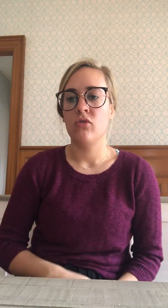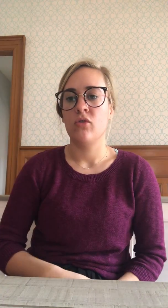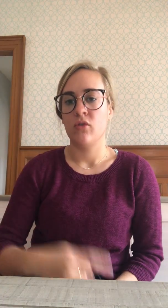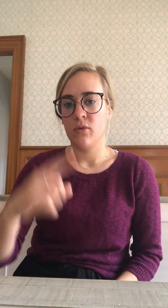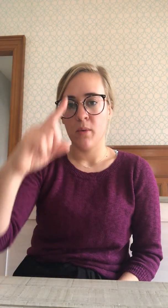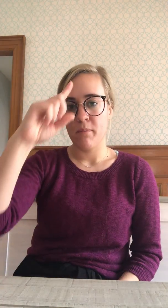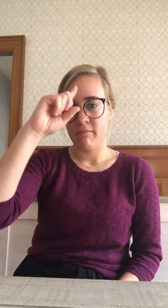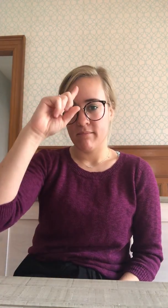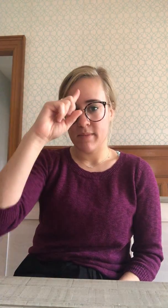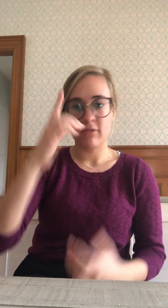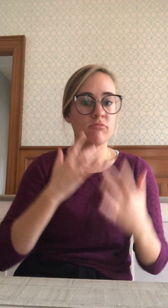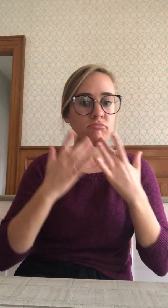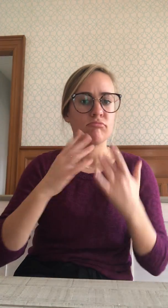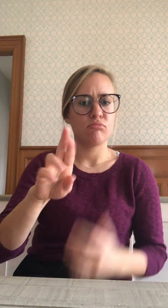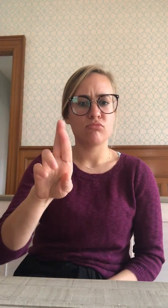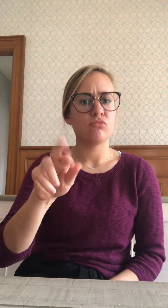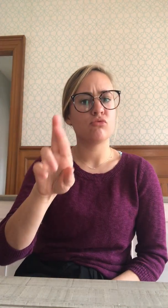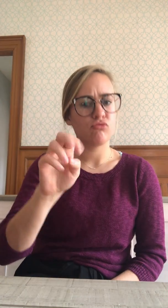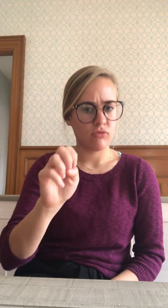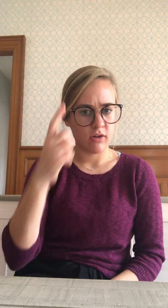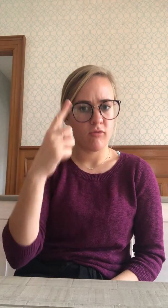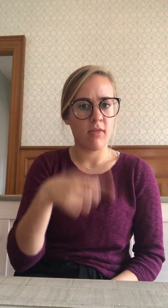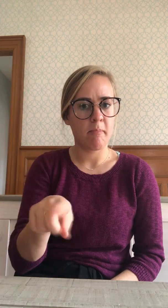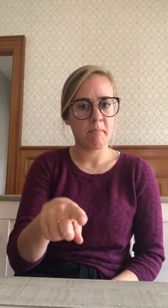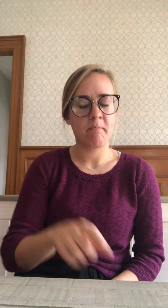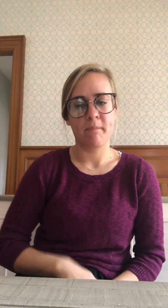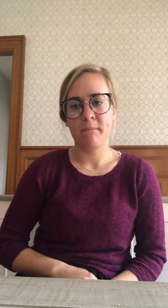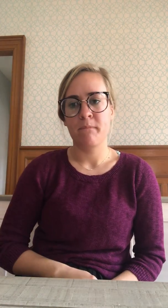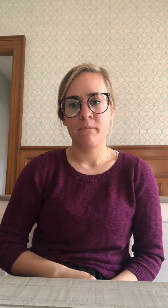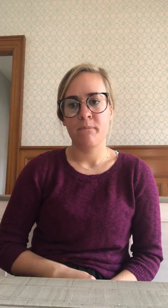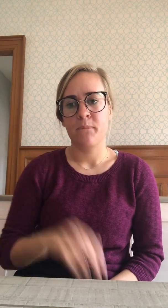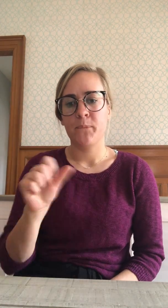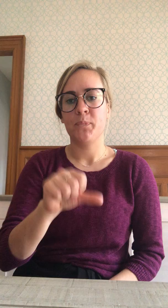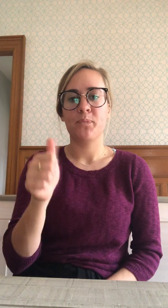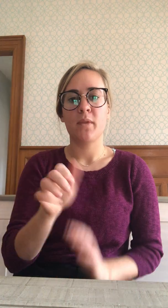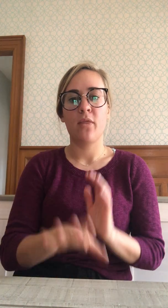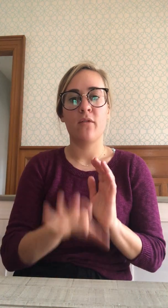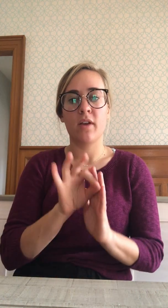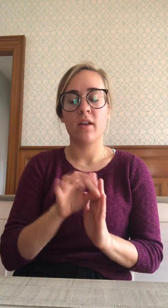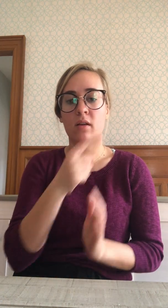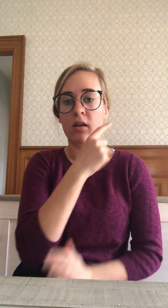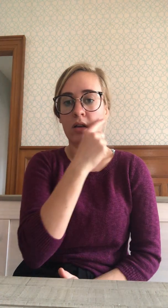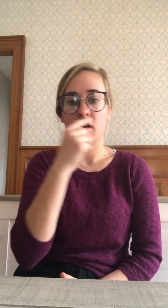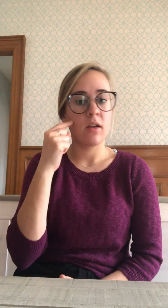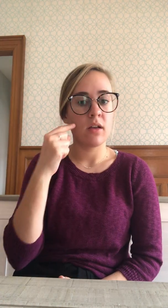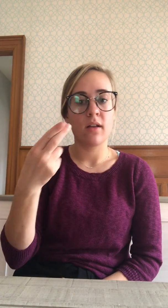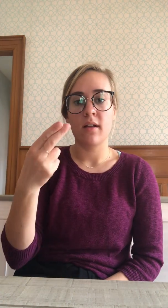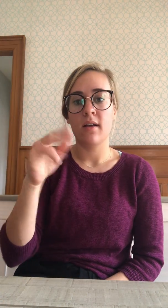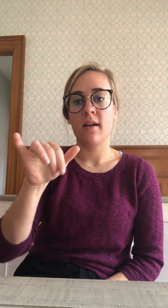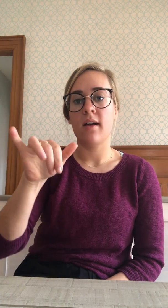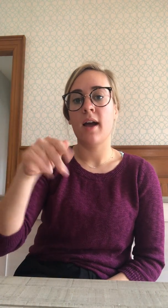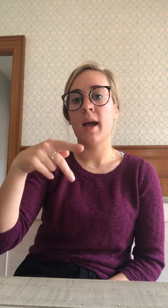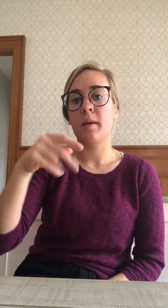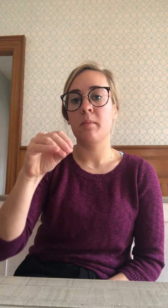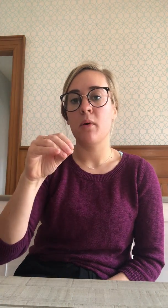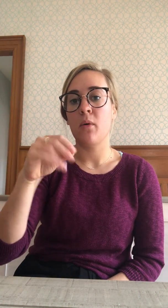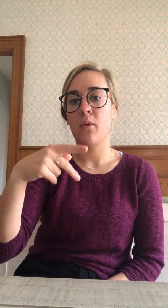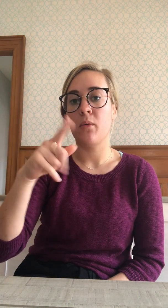in this patient population. Other findings include maxillary hypoplasia, a narrow palate, and class